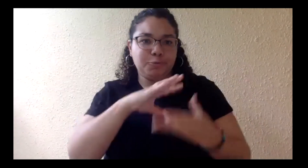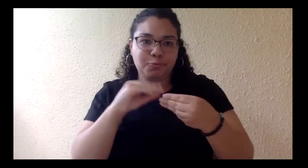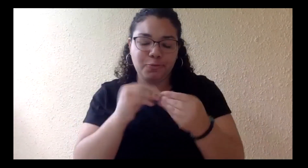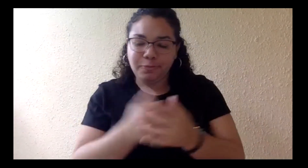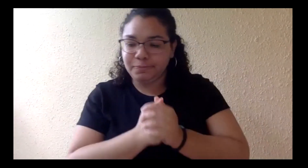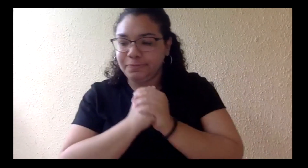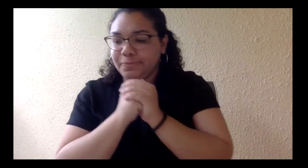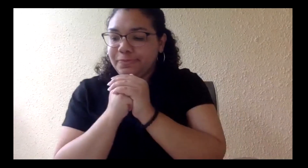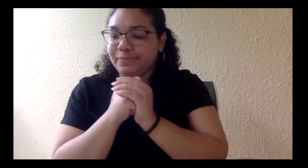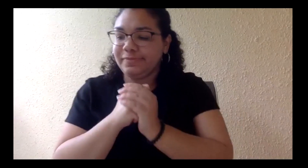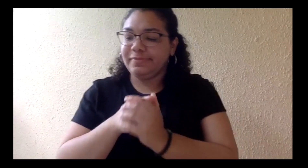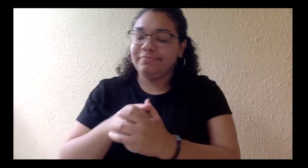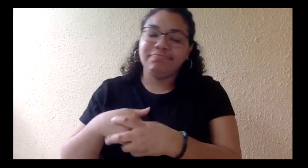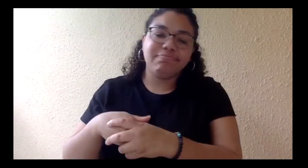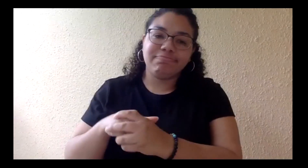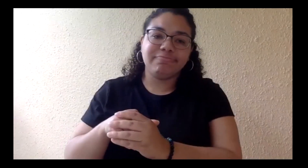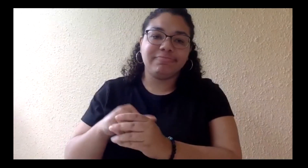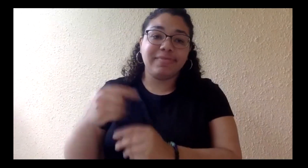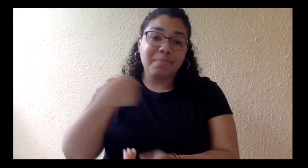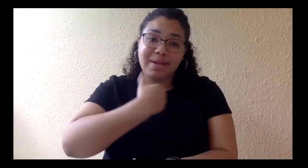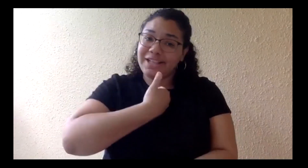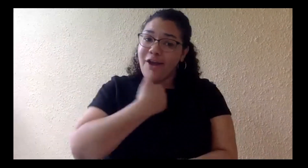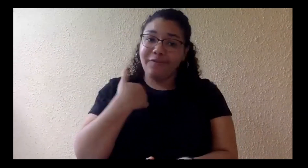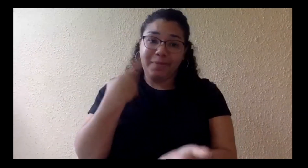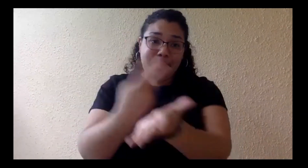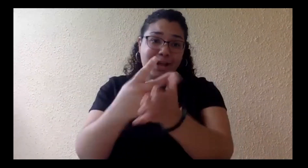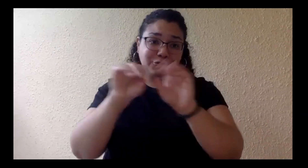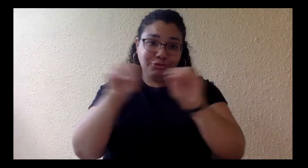Now I have a little bit of a personal story to share.